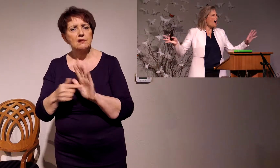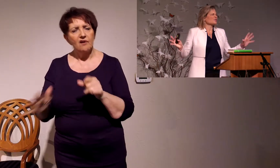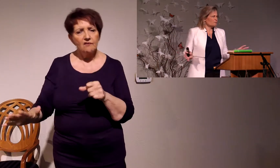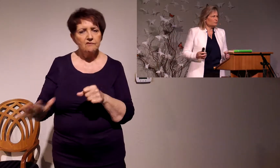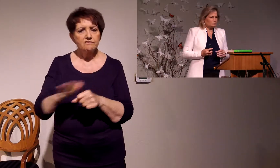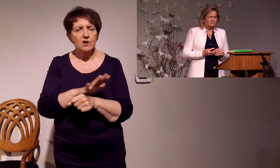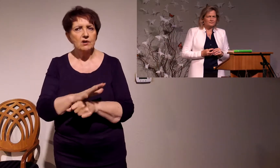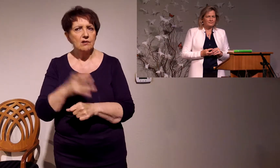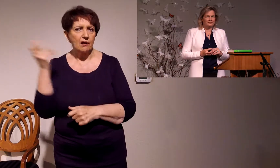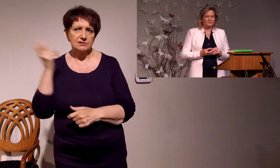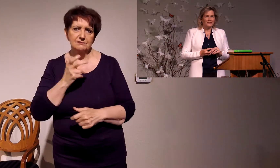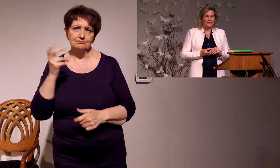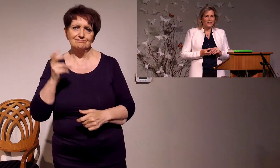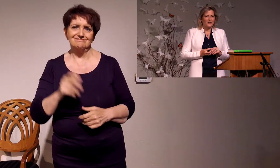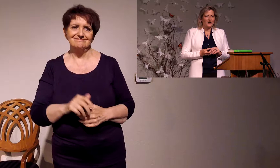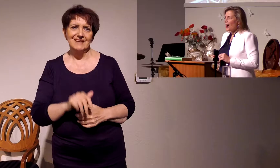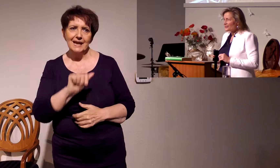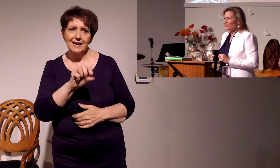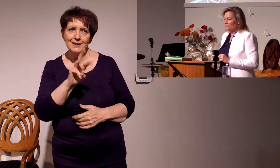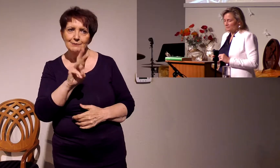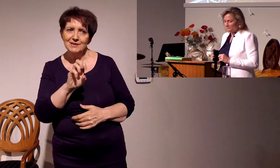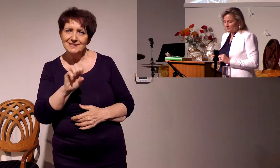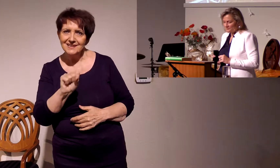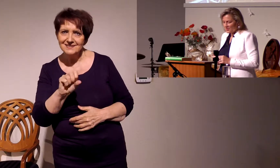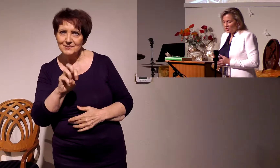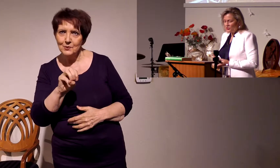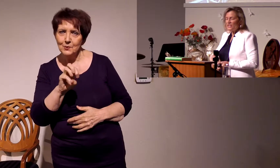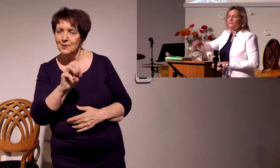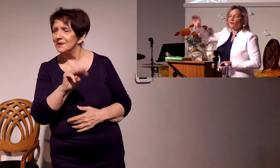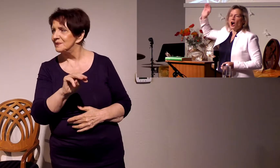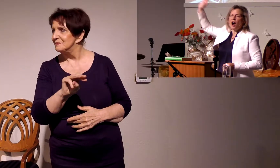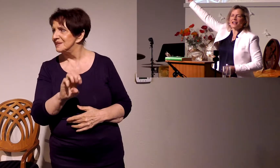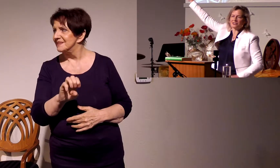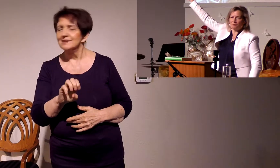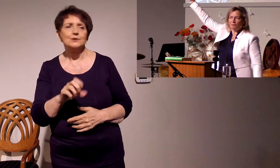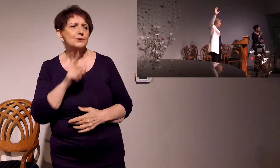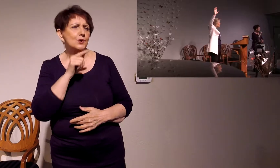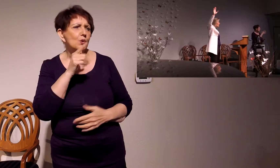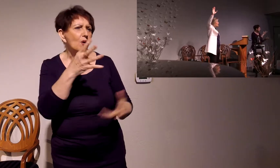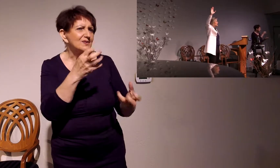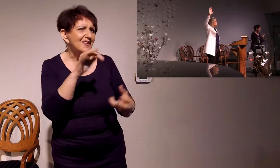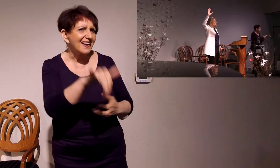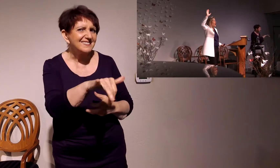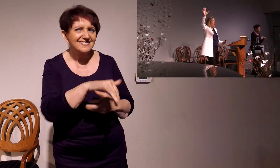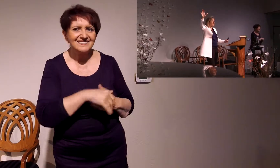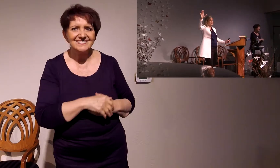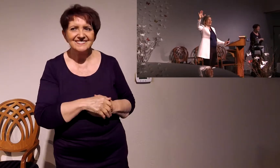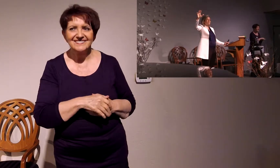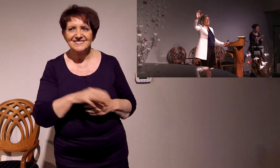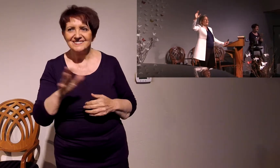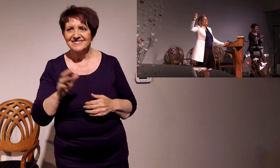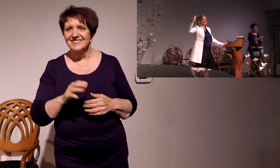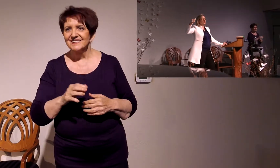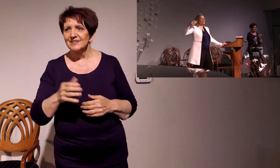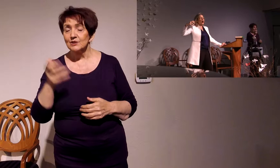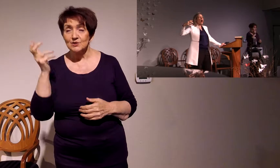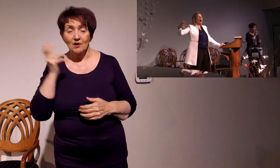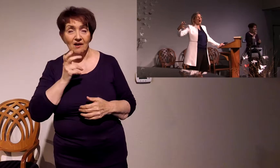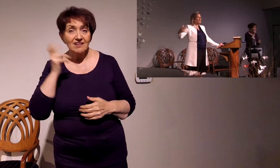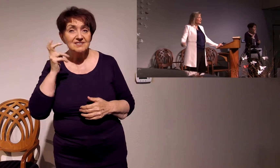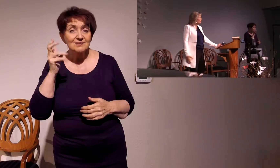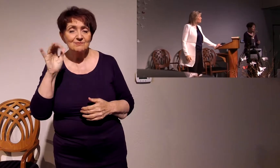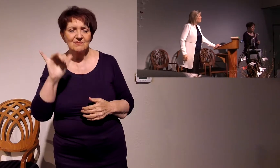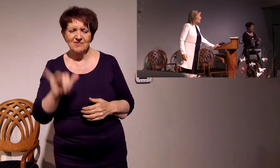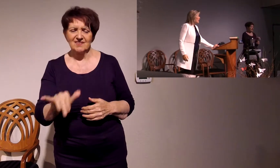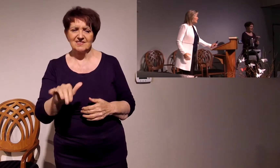out awesome. Awesome. Who's in for awesome? Because awesome is this